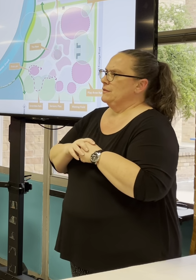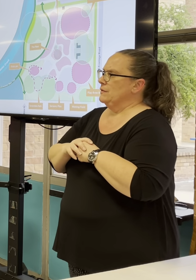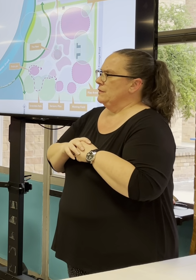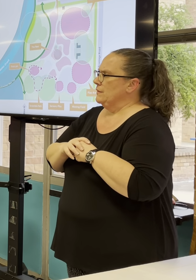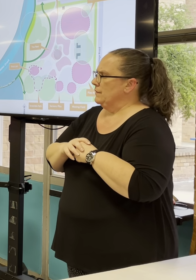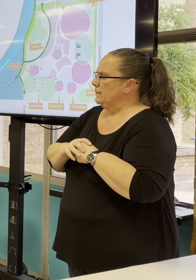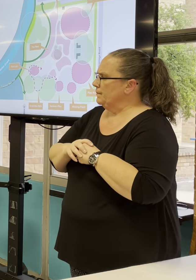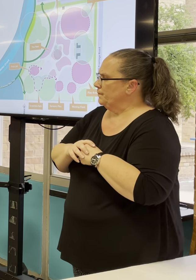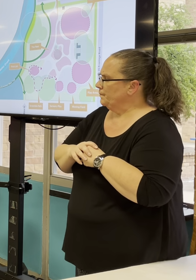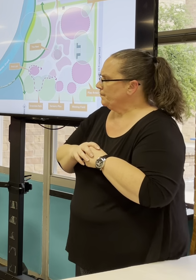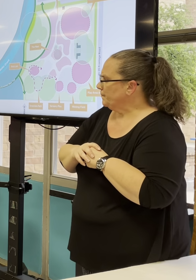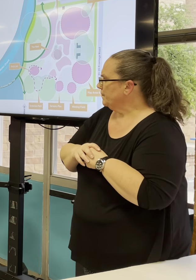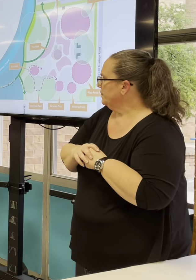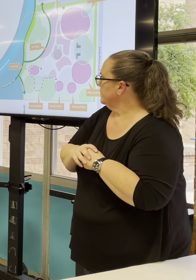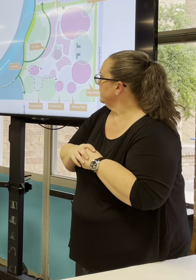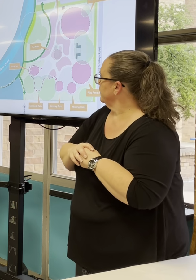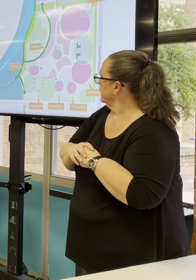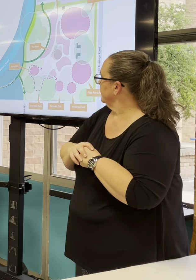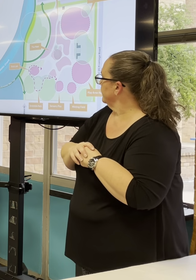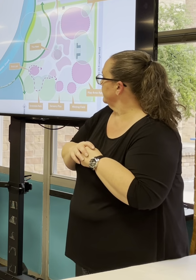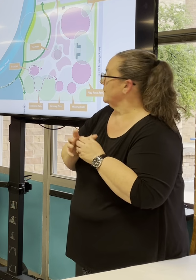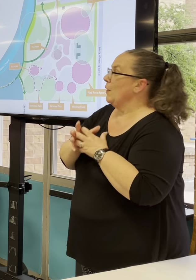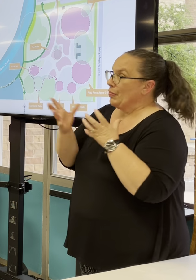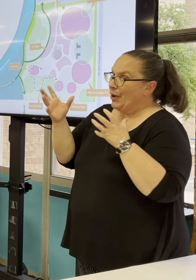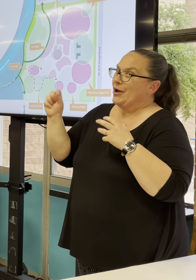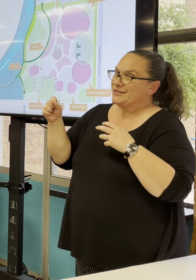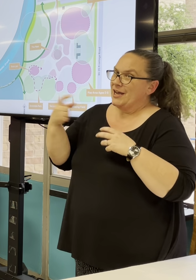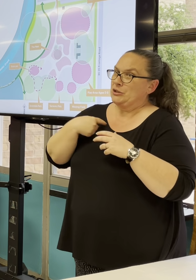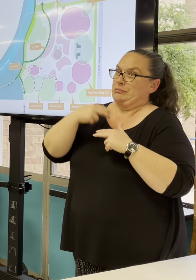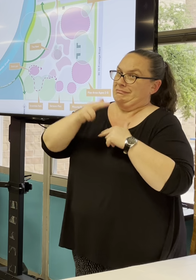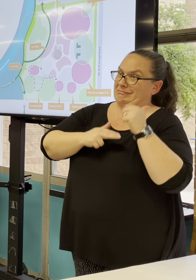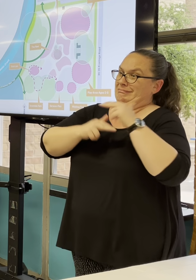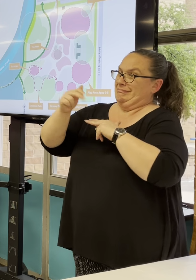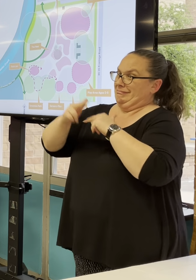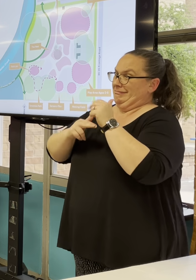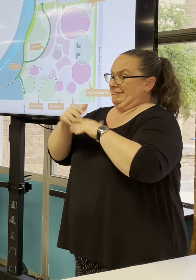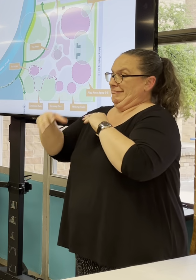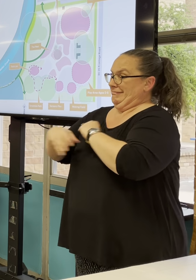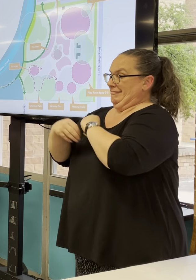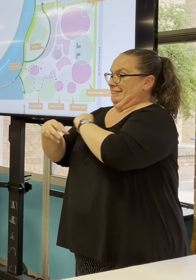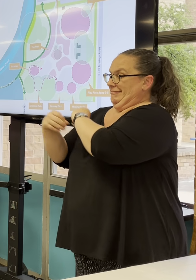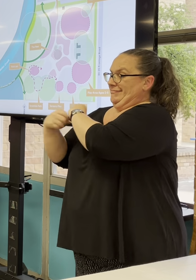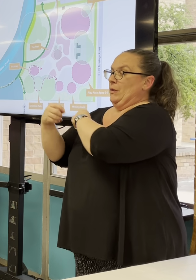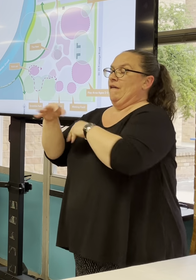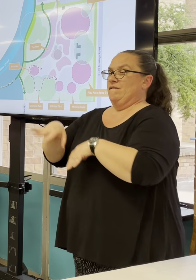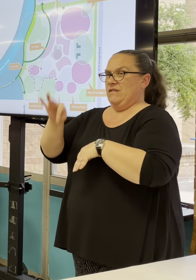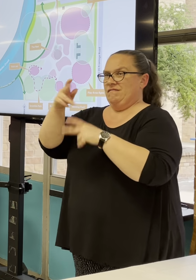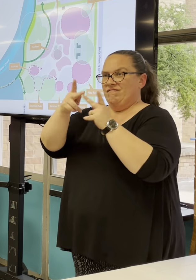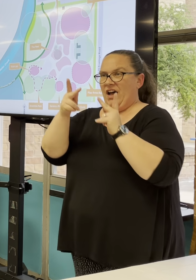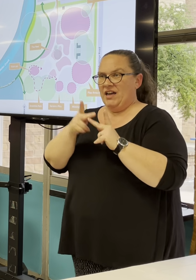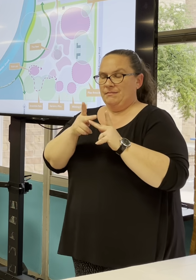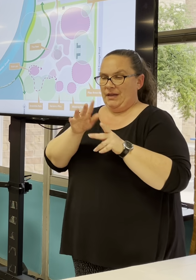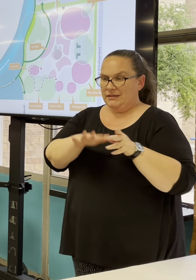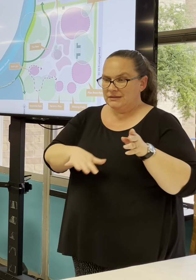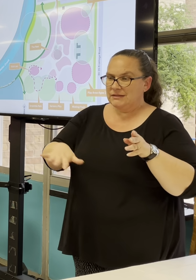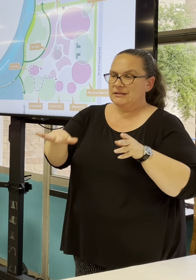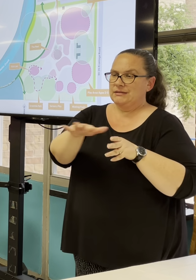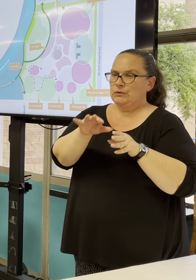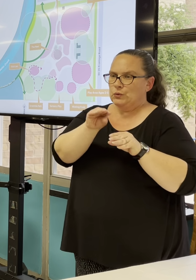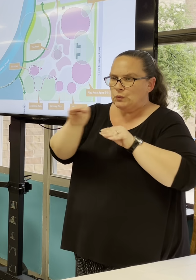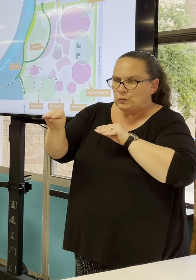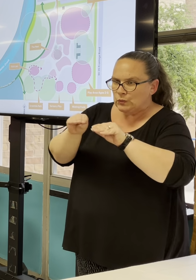So I know this one had a lot, but we're building all these pieces we just mentioned and found spaces to tuck this in amidst the